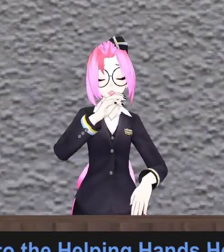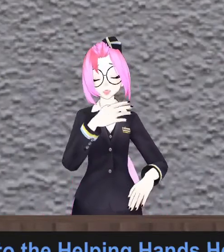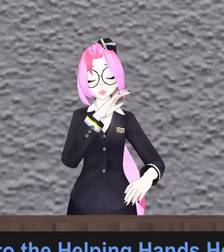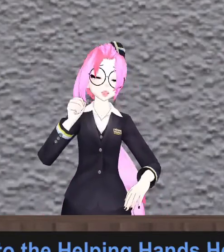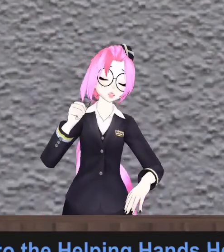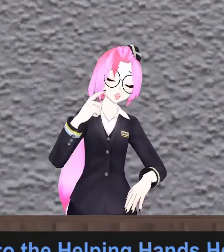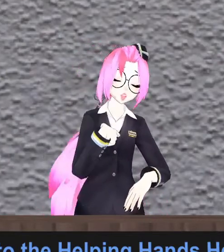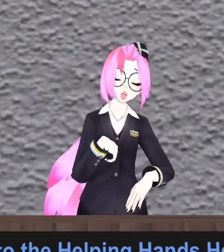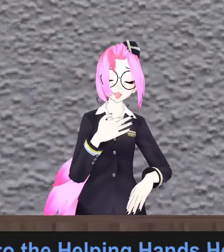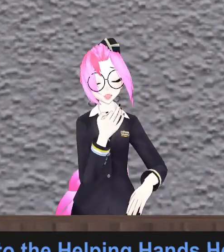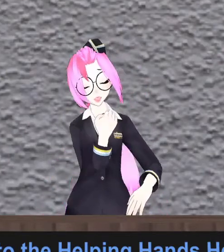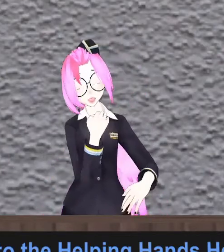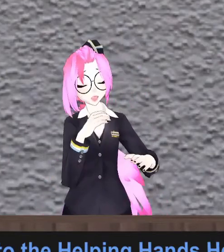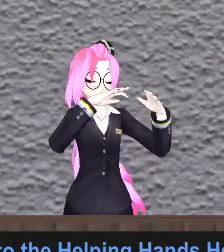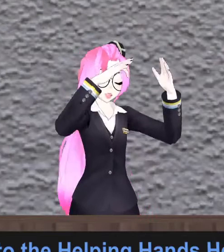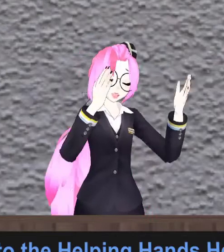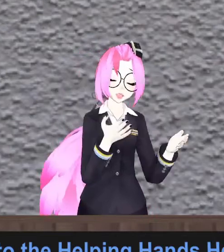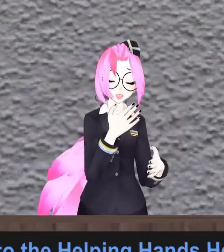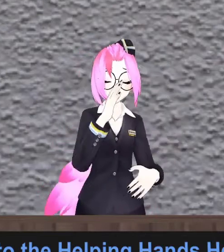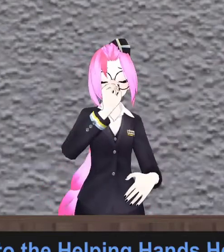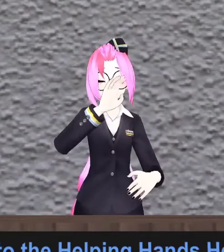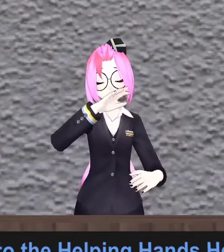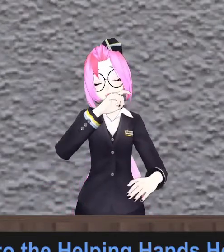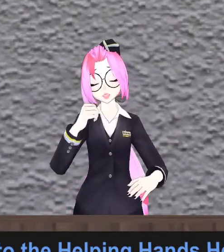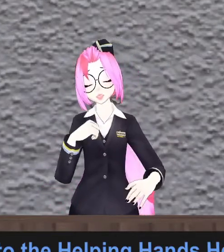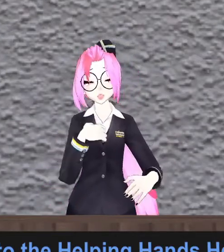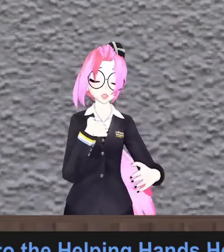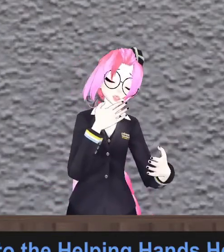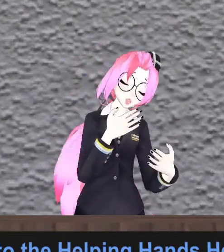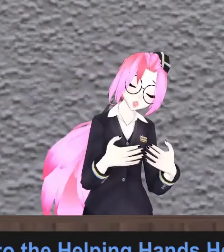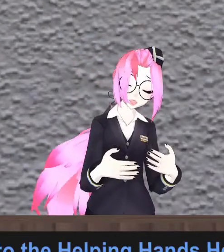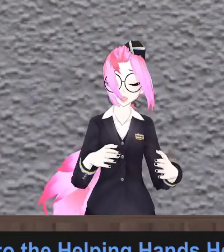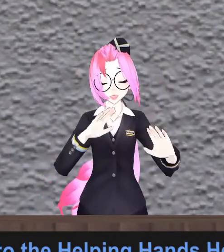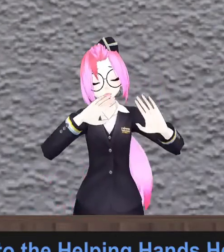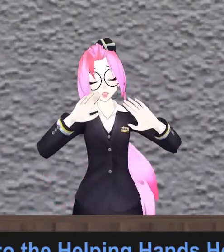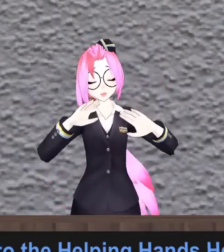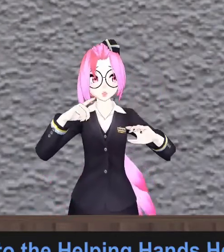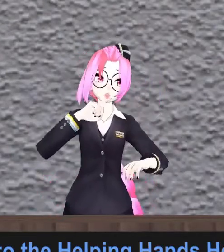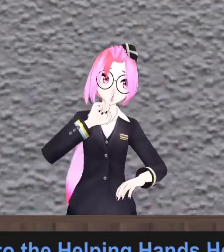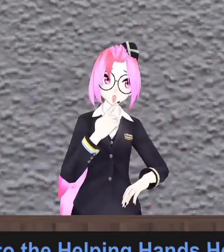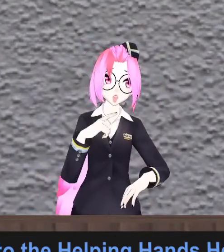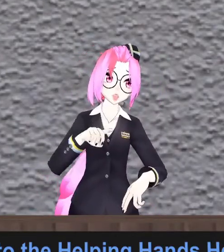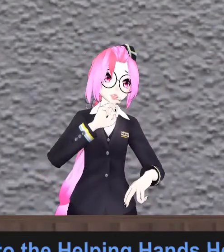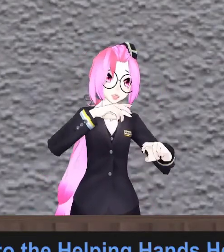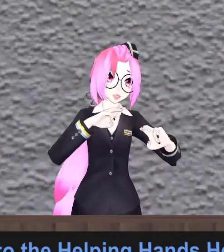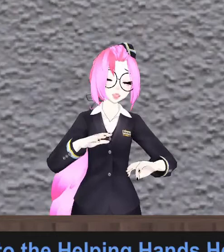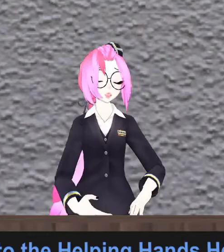fair and I ate cotton candy and it was good. Like, that's just boring. You're going to be sitting there looking